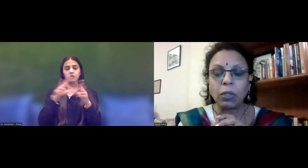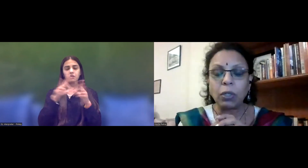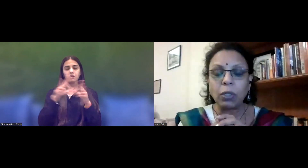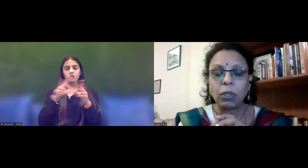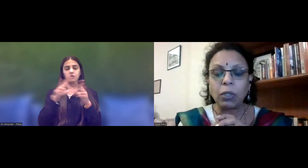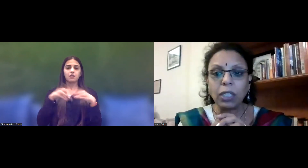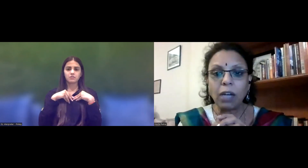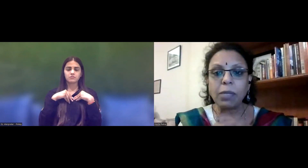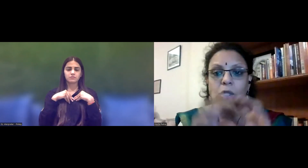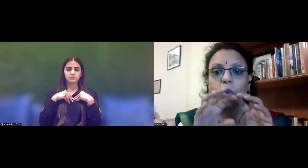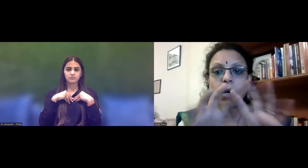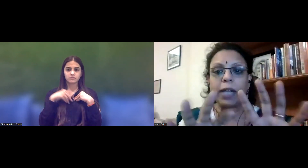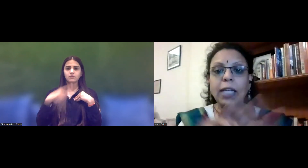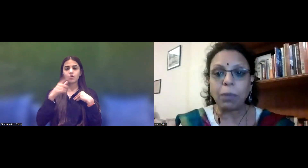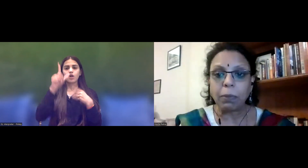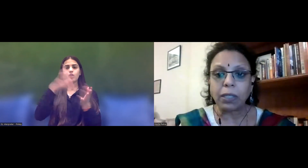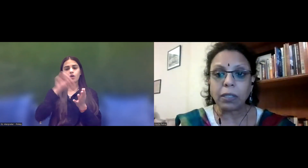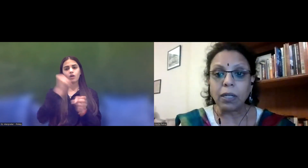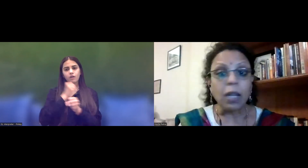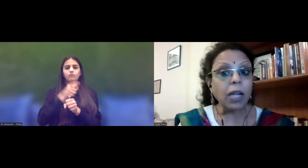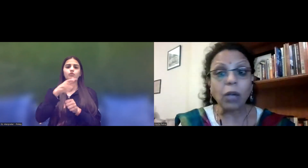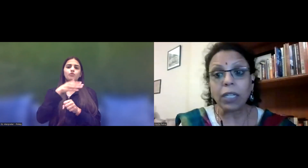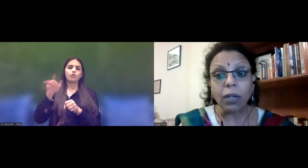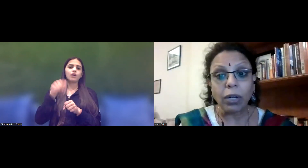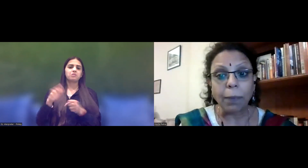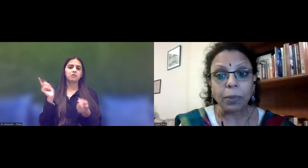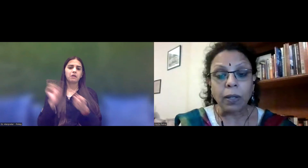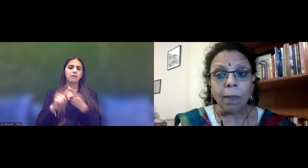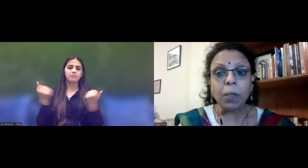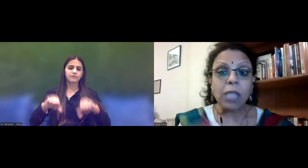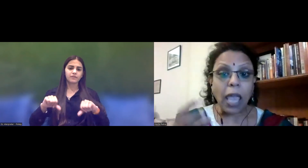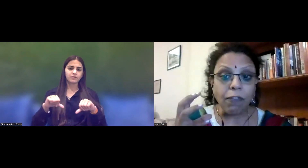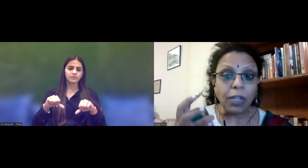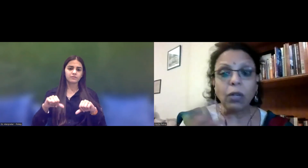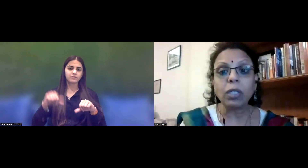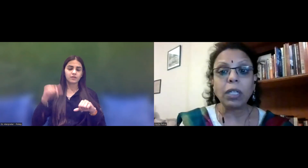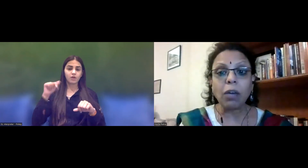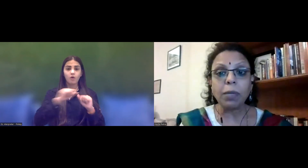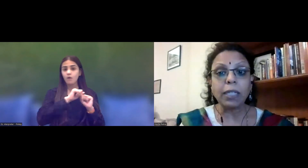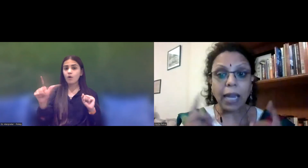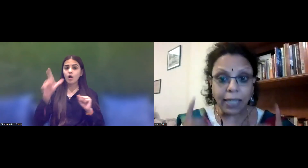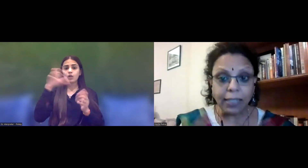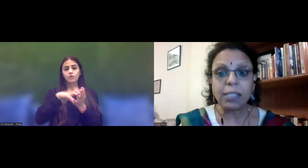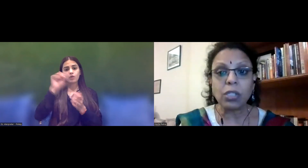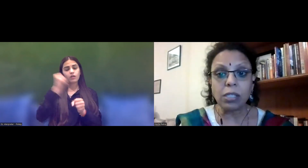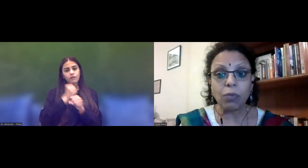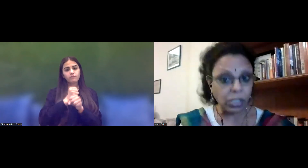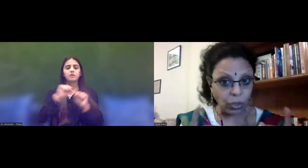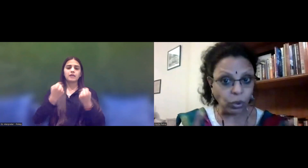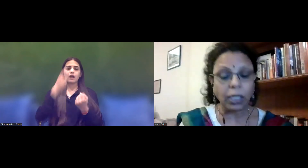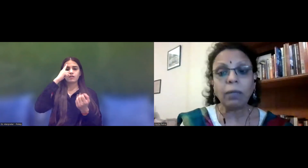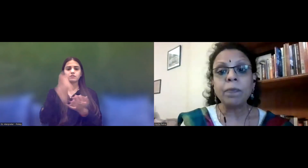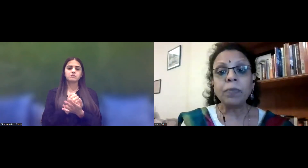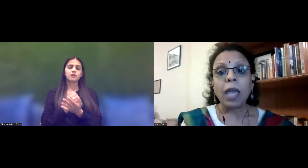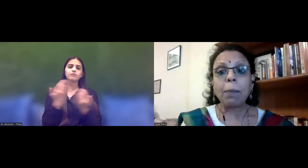the local governments, you go ahead and implement it. Now that cannot happen because every local government can take decisions, which is a